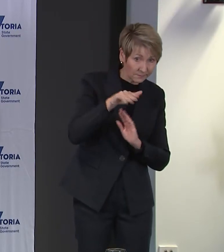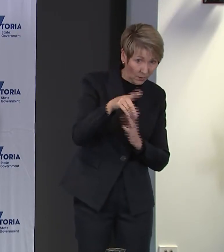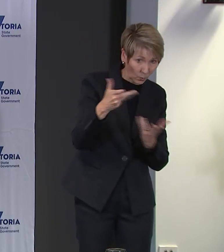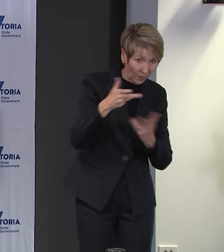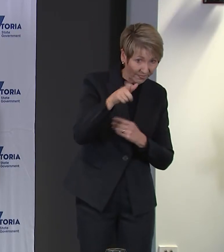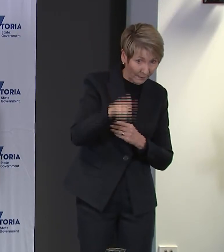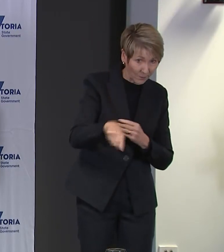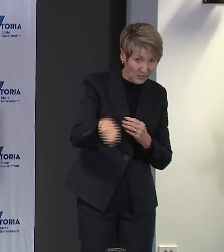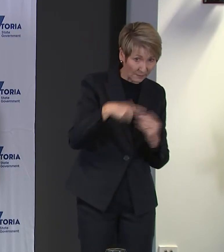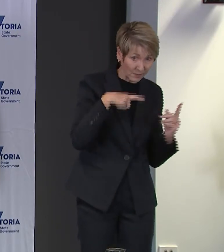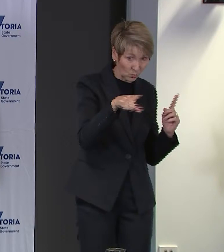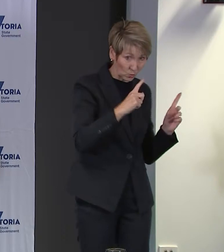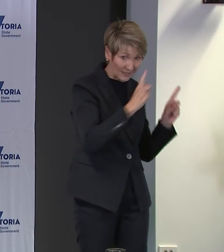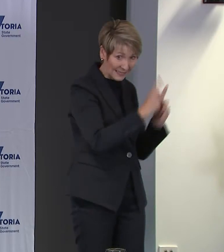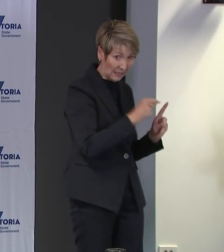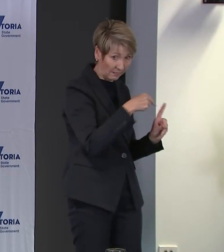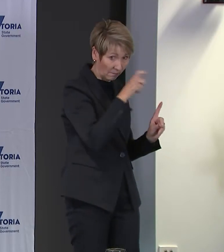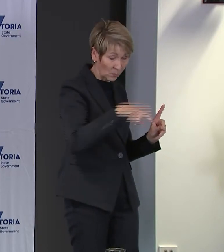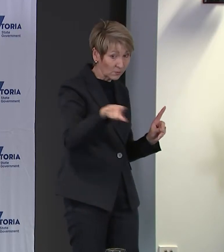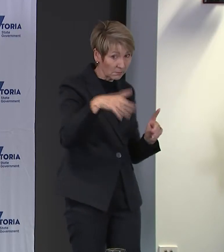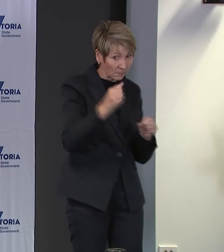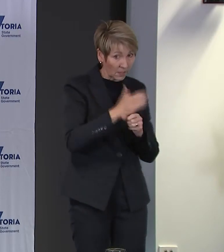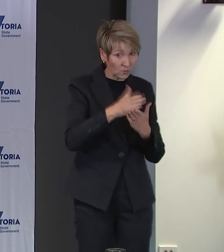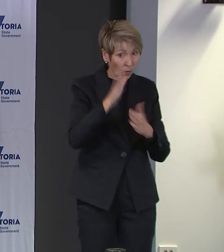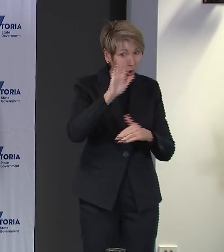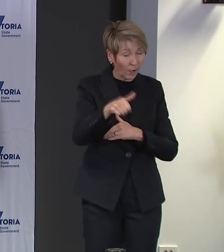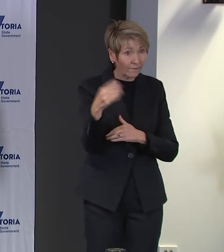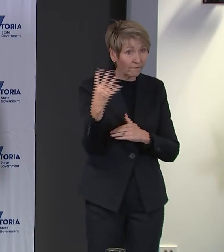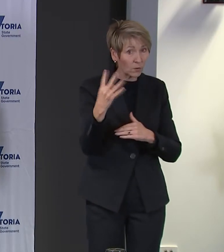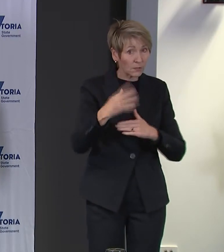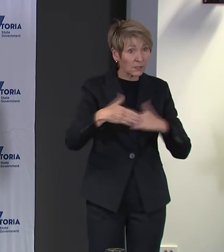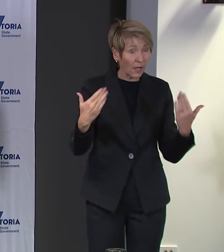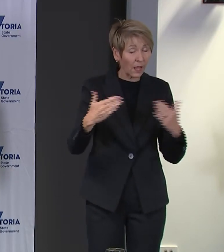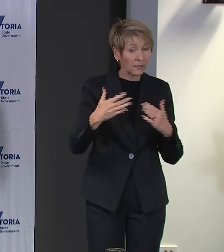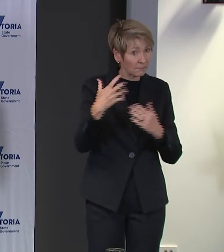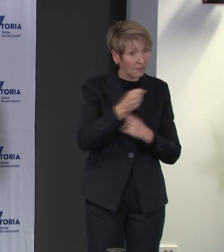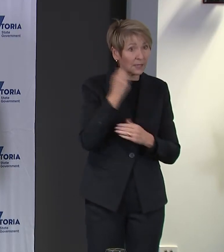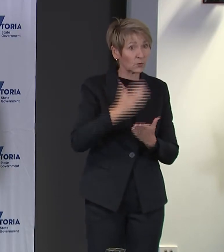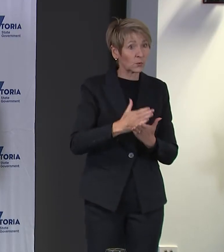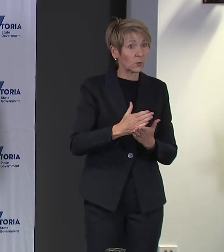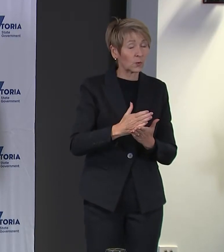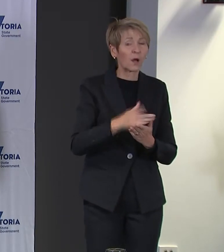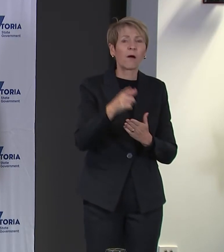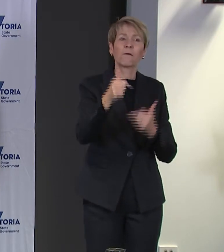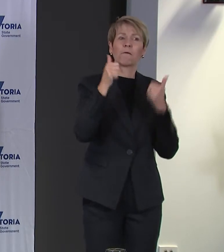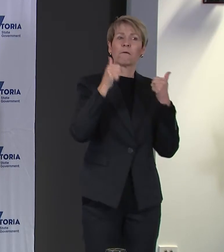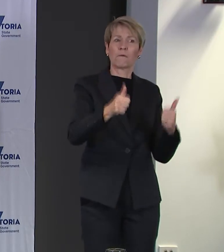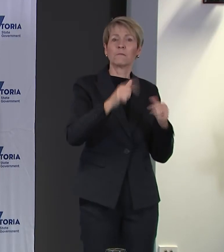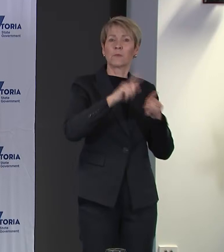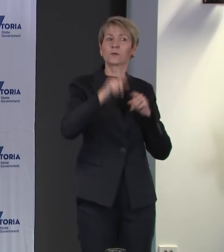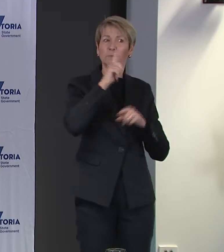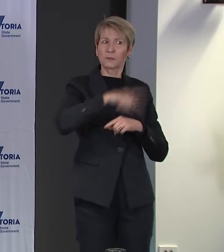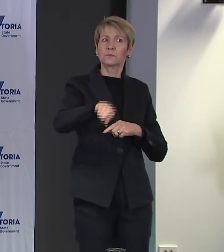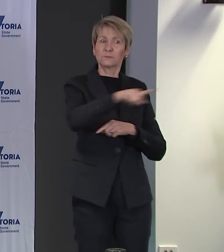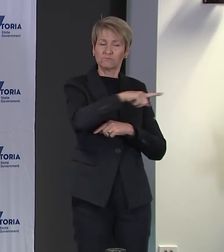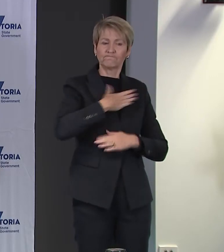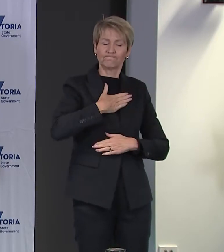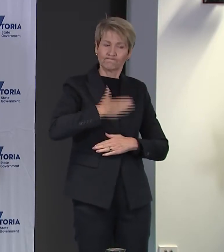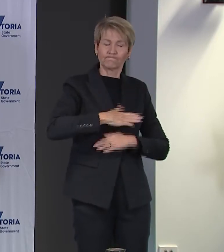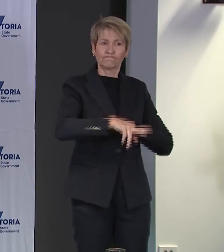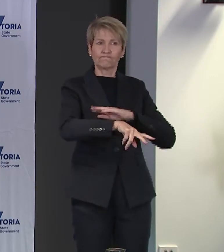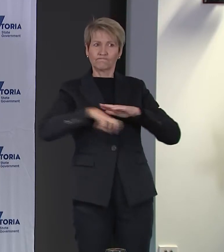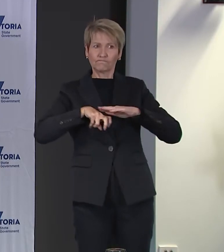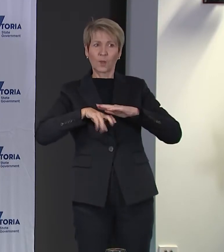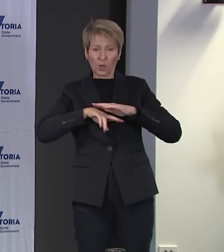again, the vast majority of people are doing the right thing, which is such an important part of getting hold and control of this outbreak. In terms of